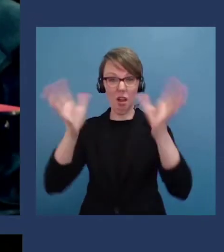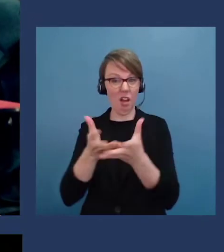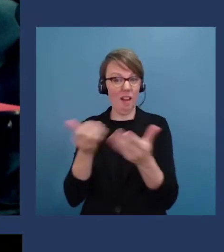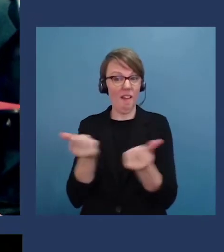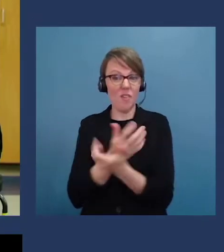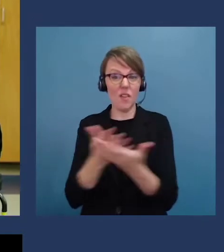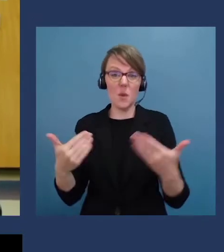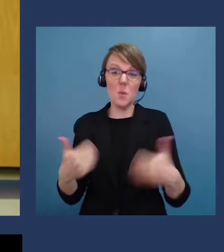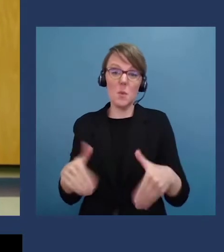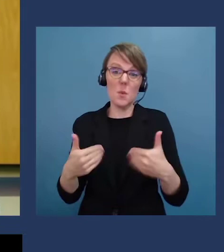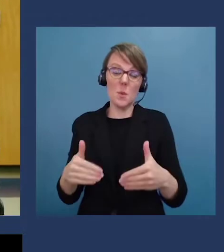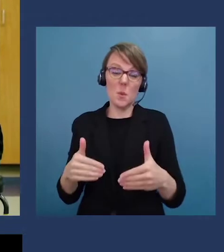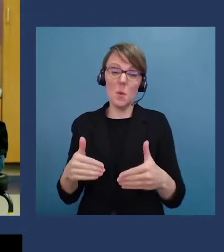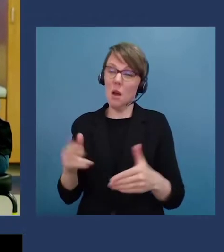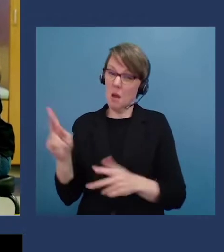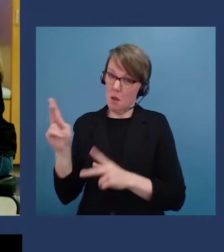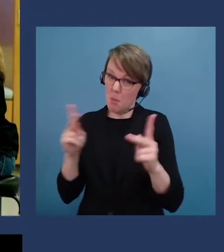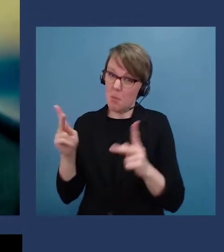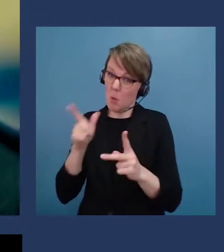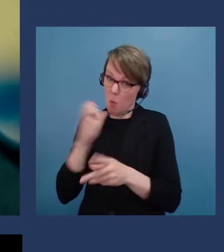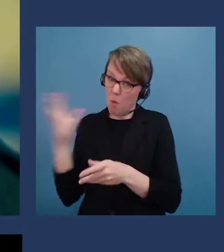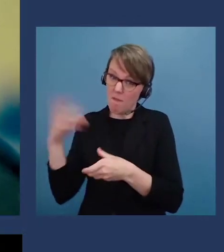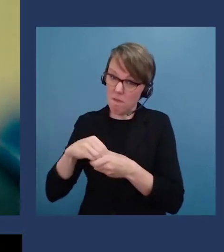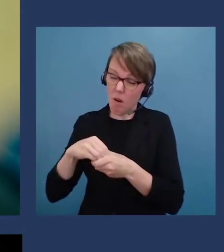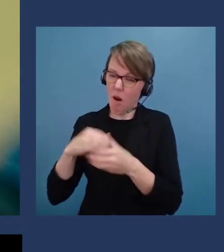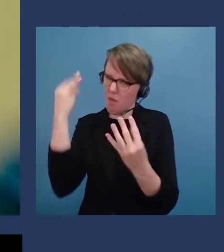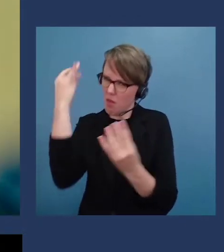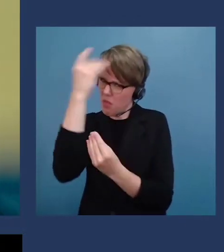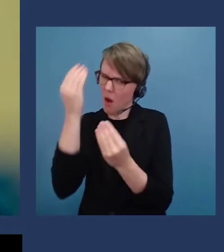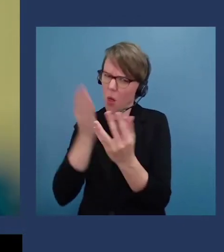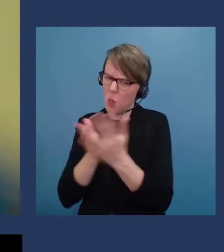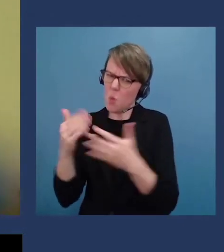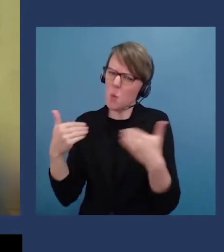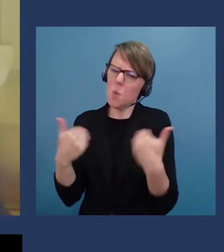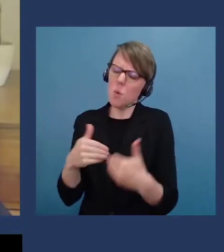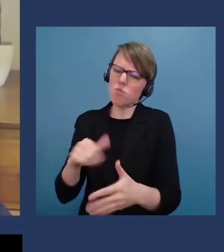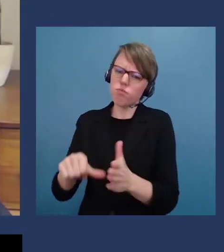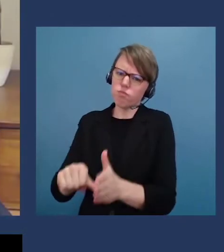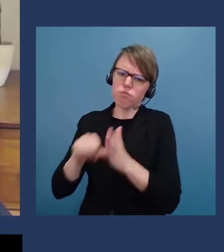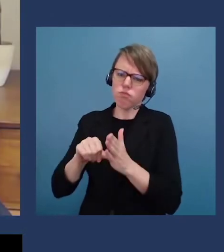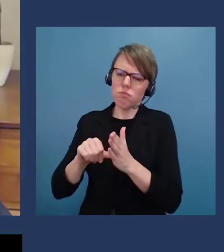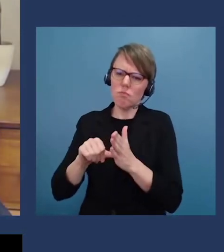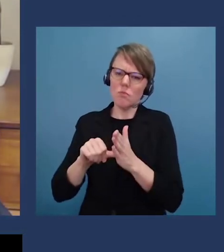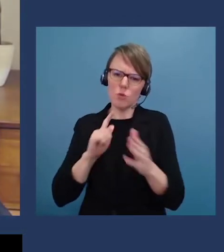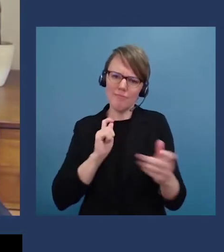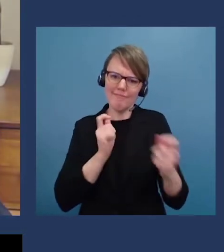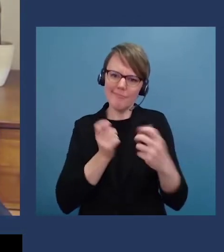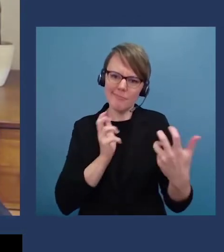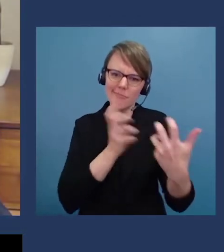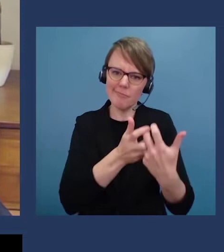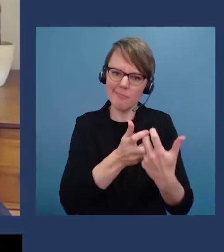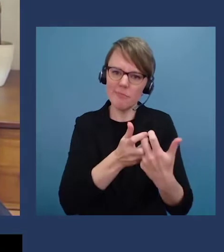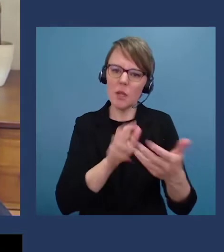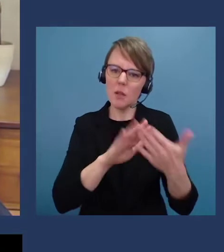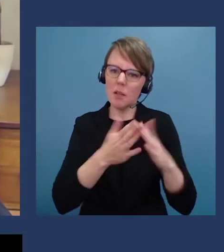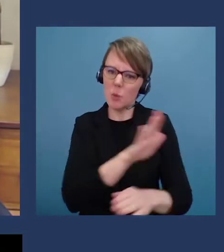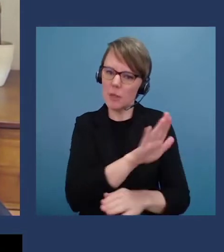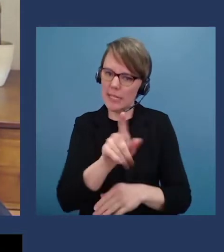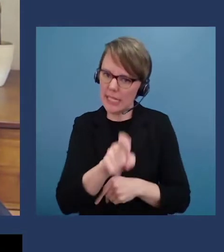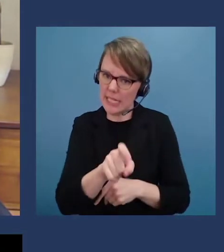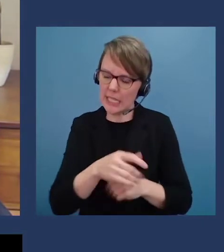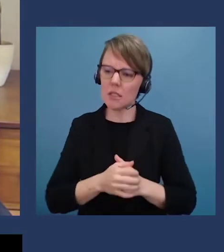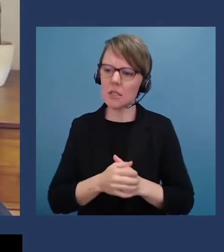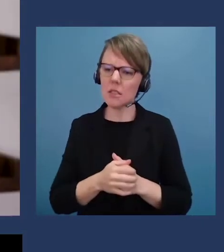it. I would say, to me, it's still amazing that eye gaze as a modality